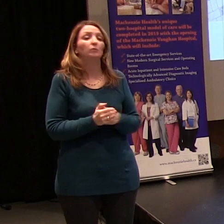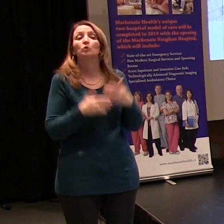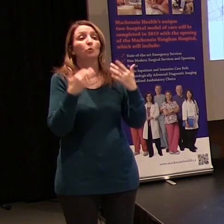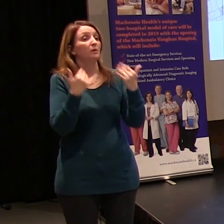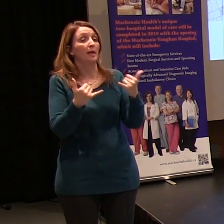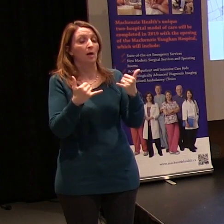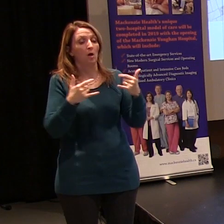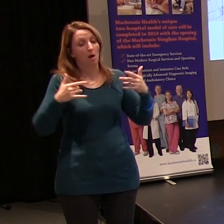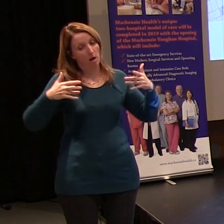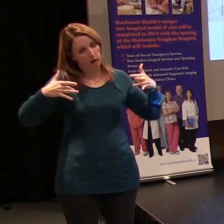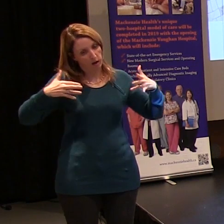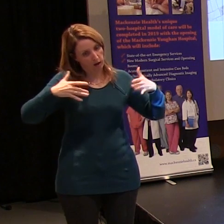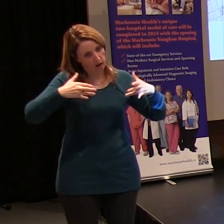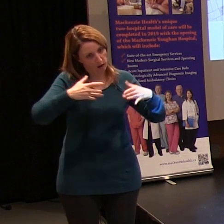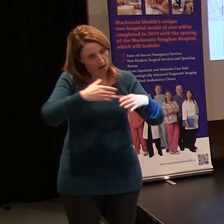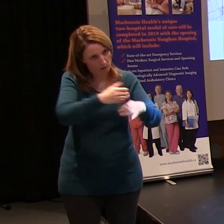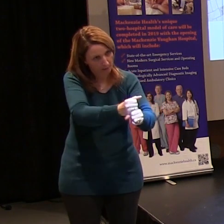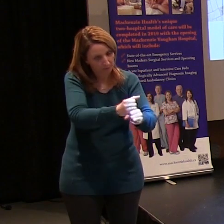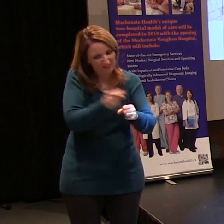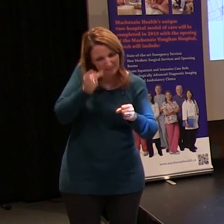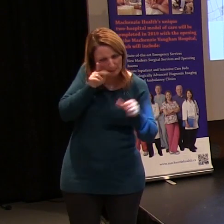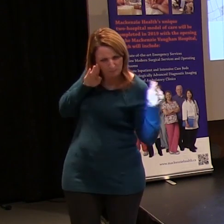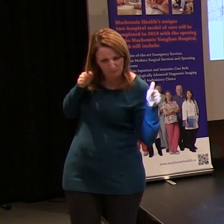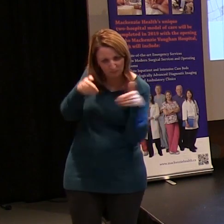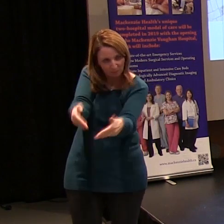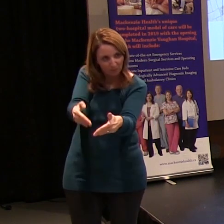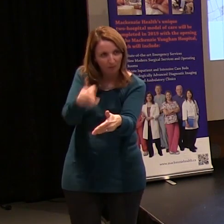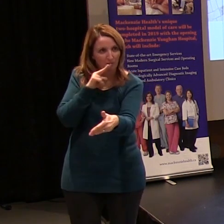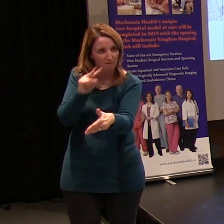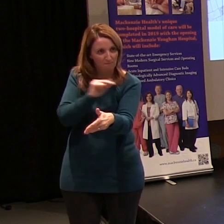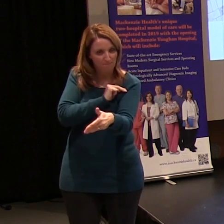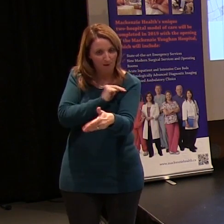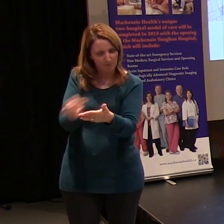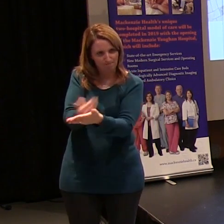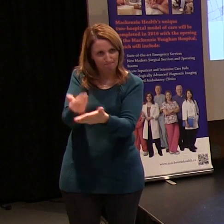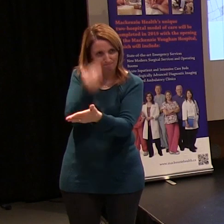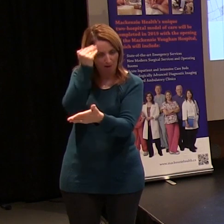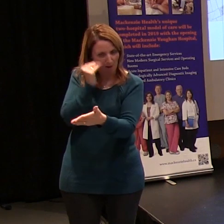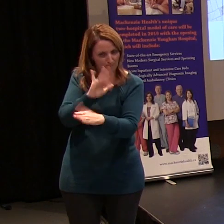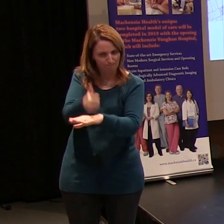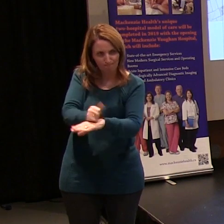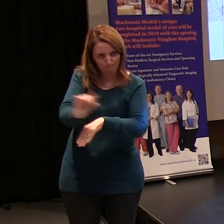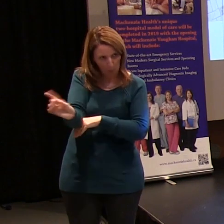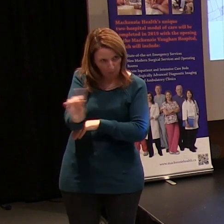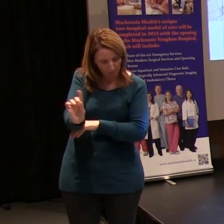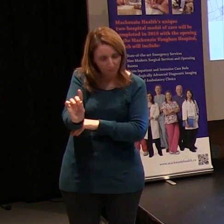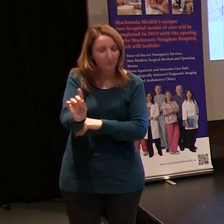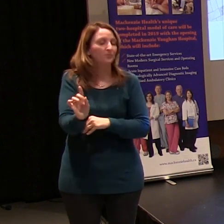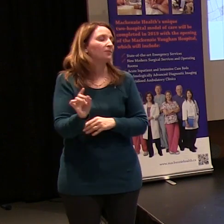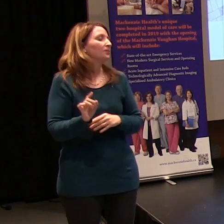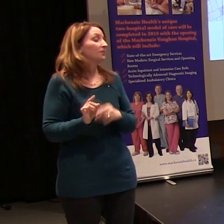in to the site, and just to give you an idea where we're going to have this new Mackenzie hospital. So